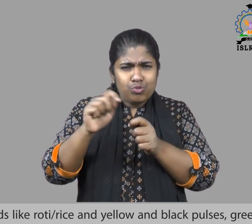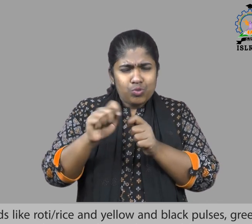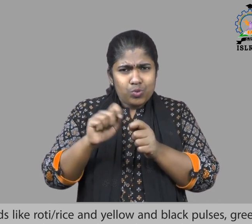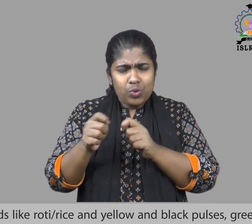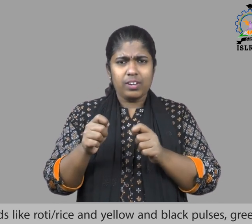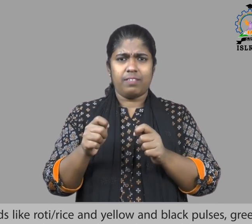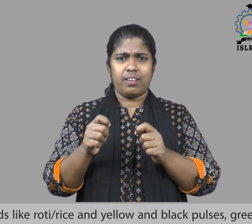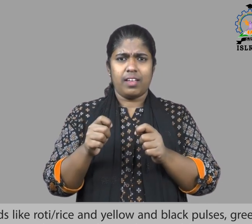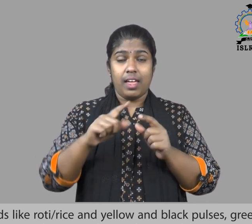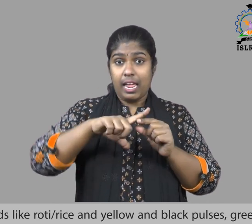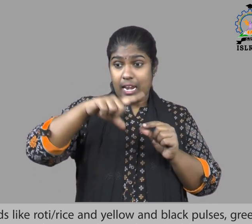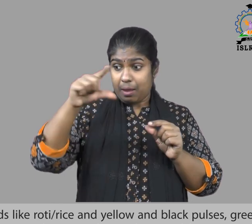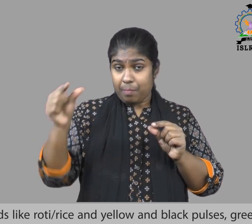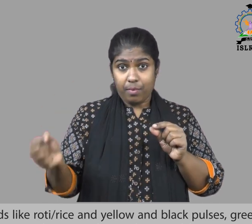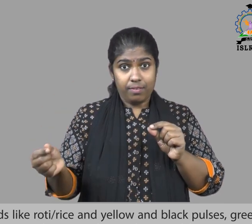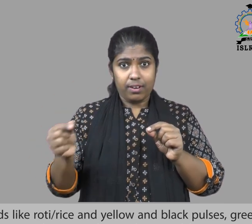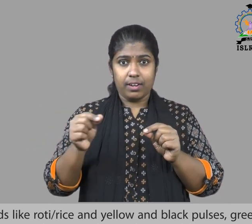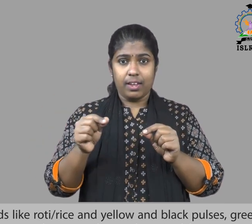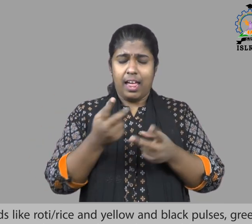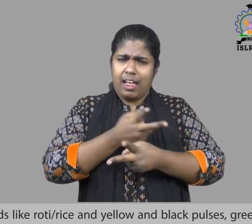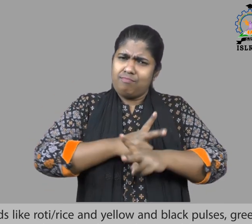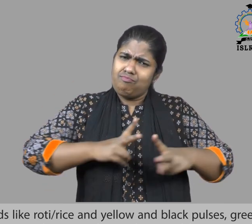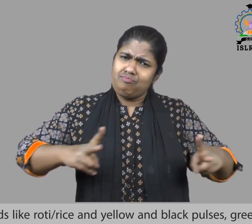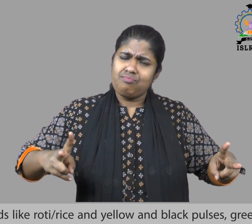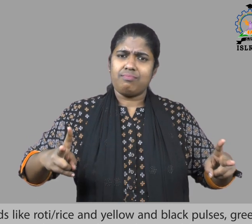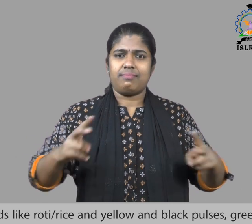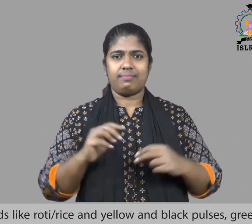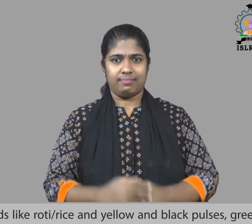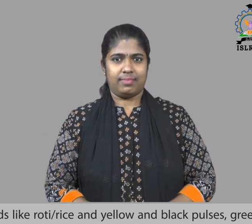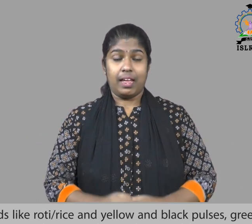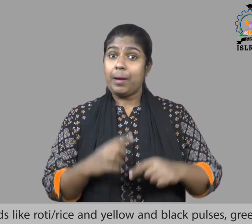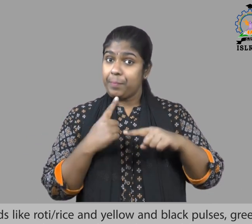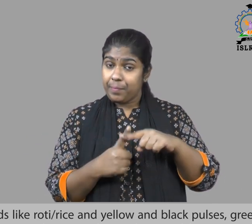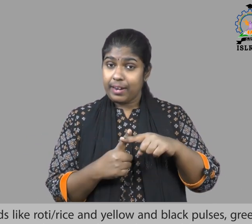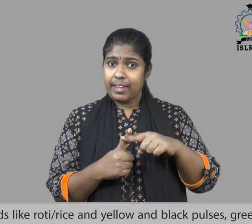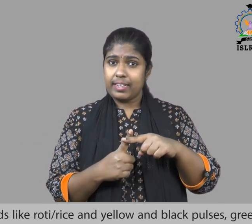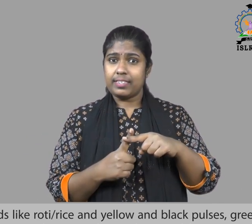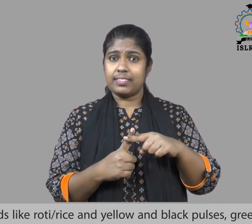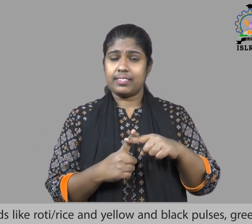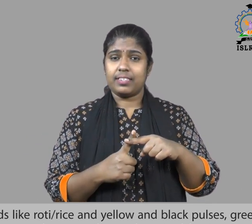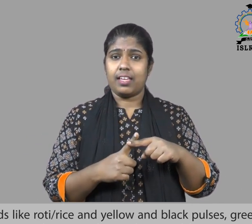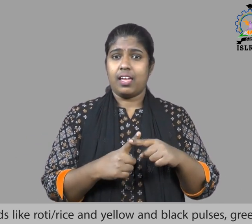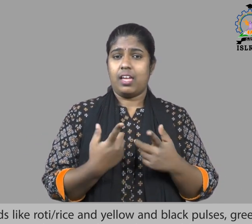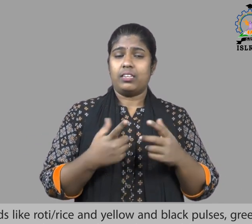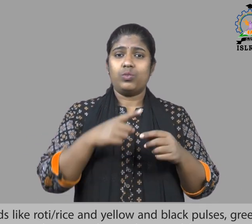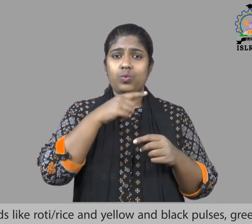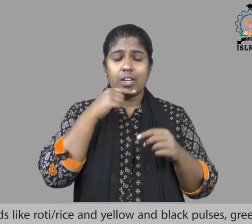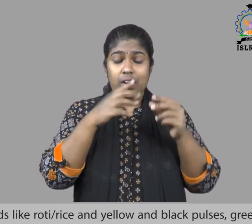etc., beets, carrots, yellow-orange fruits such as mango and